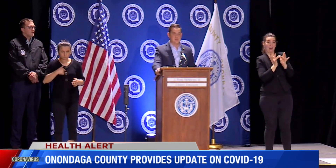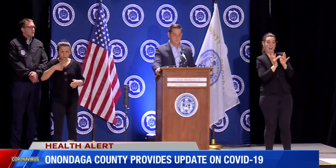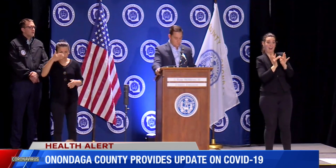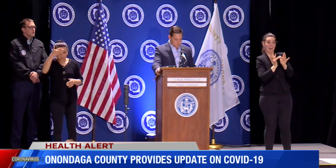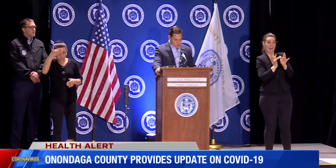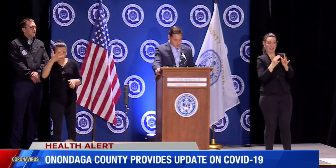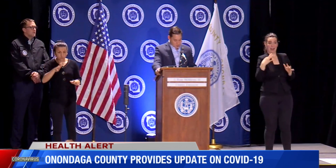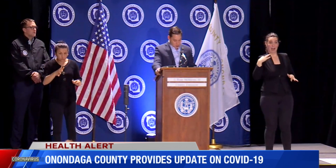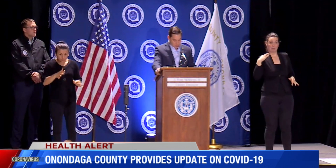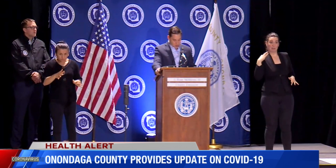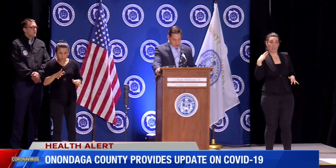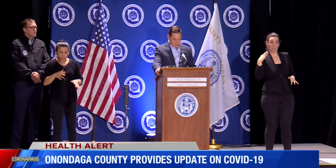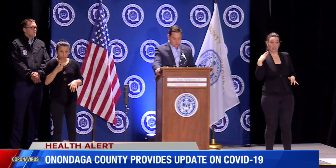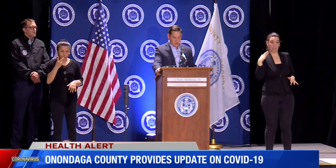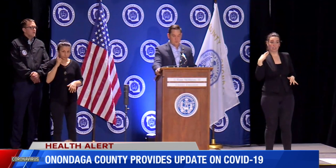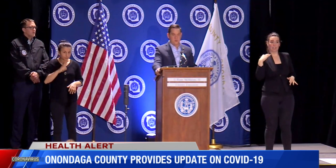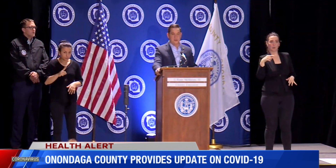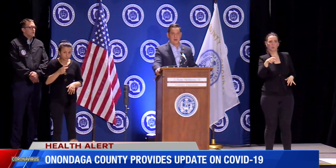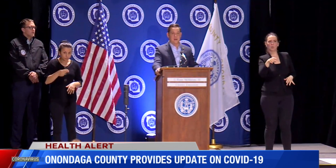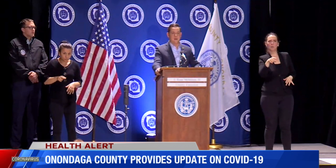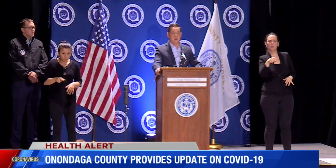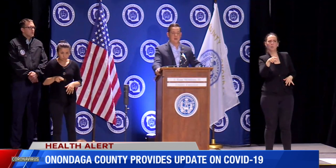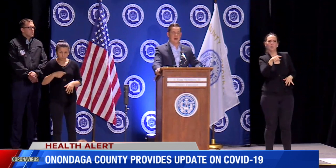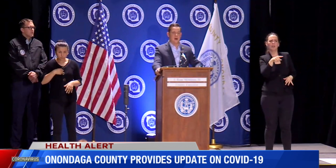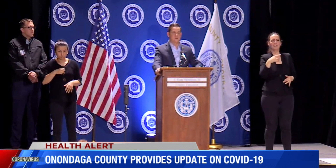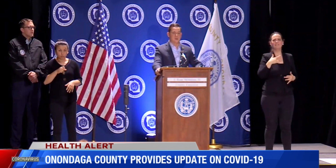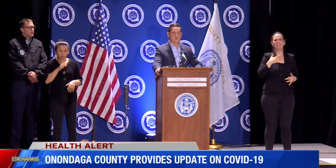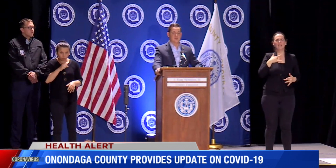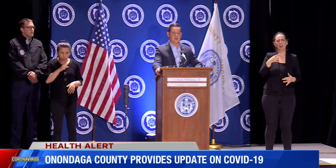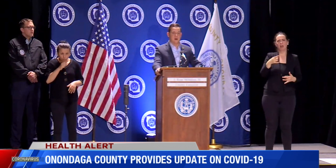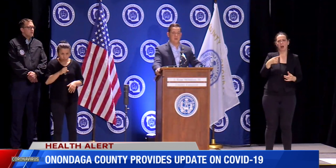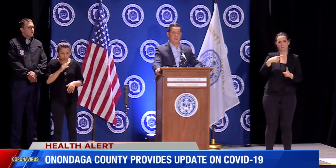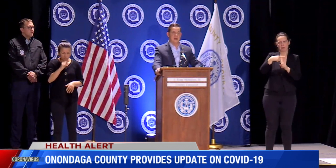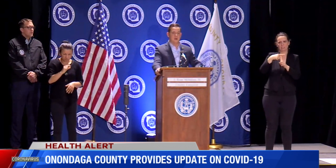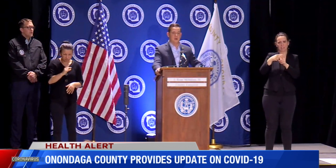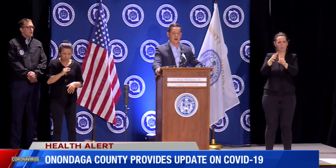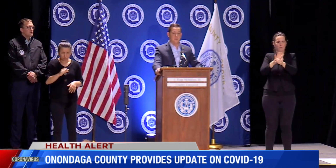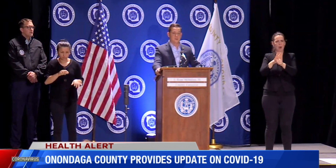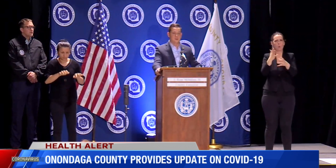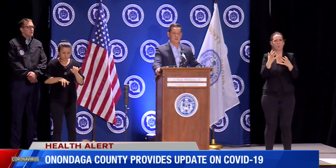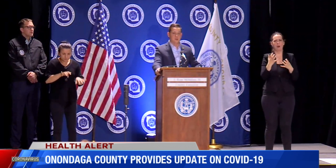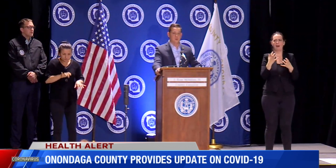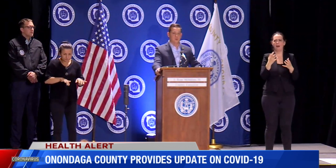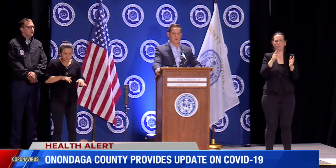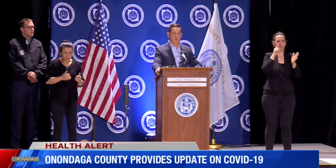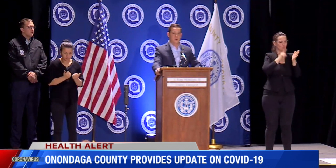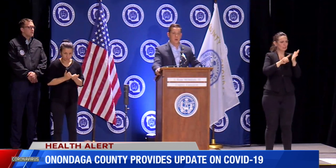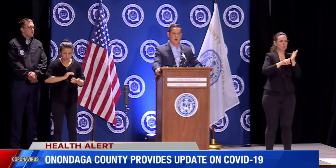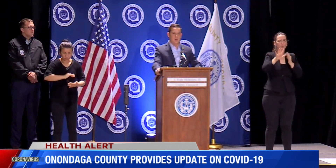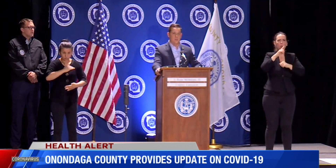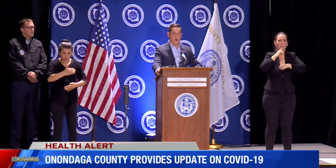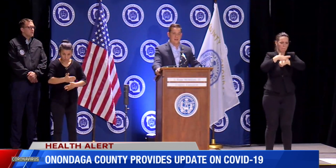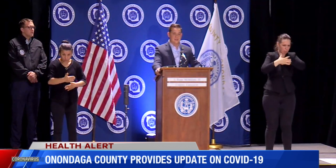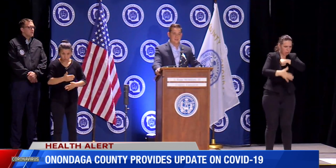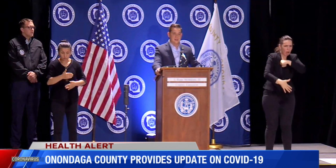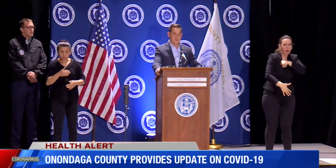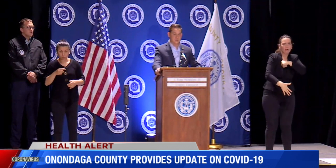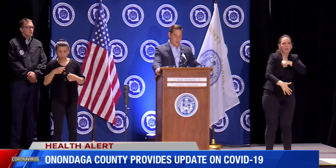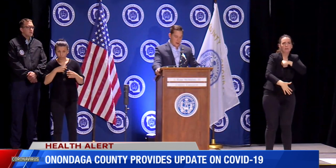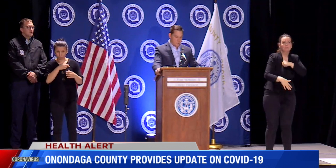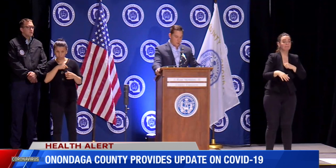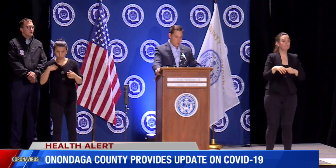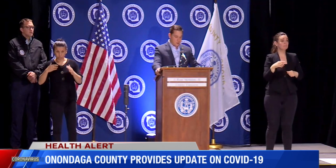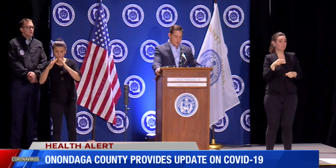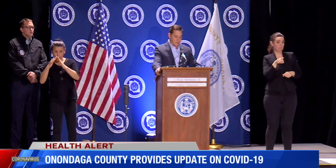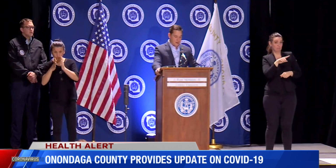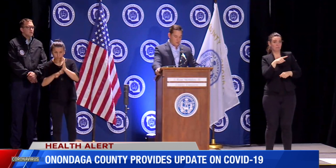positive case. And please put that in there. That helps us monitor, and it helps us get you through the process to get